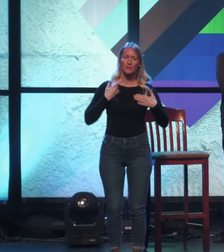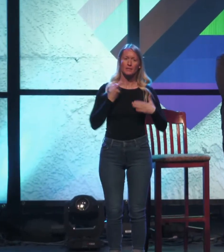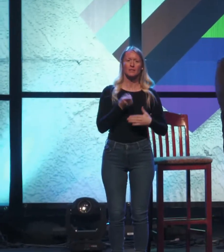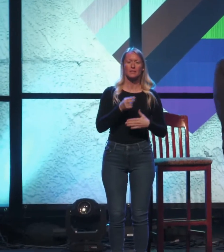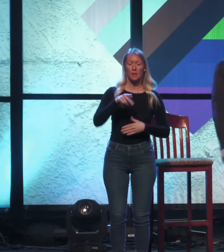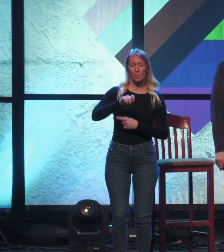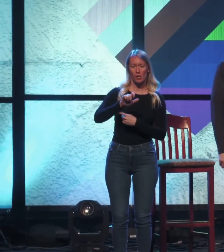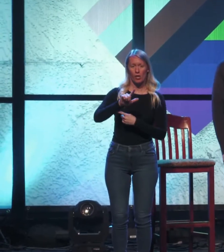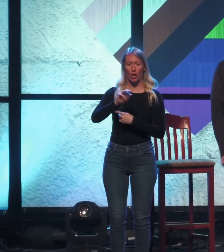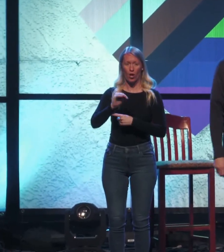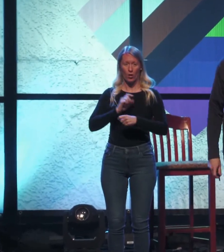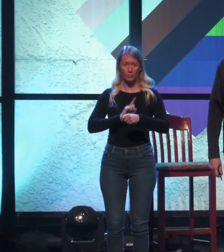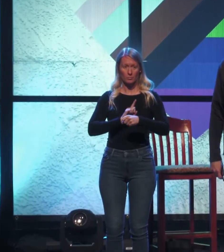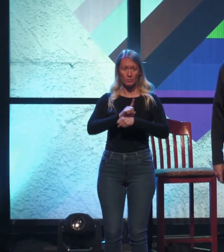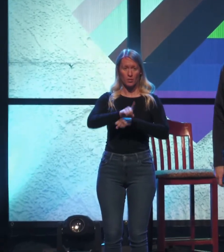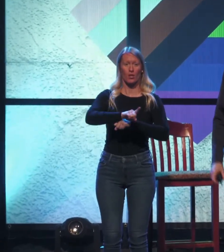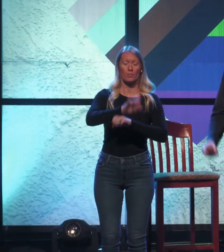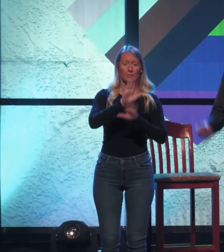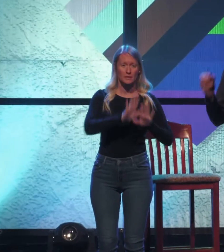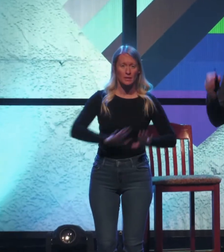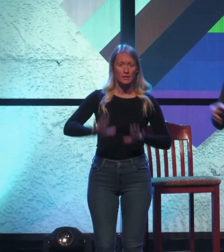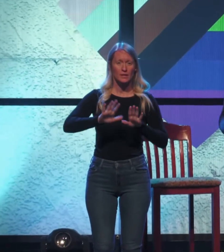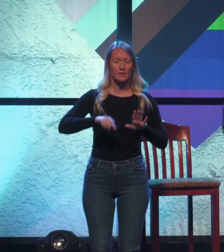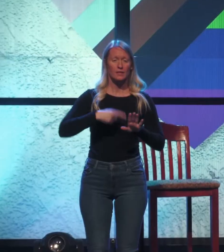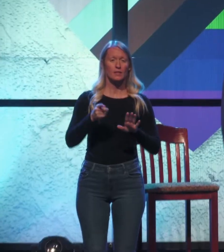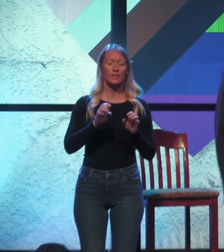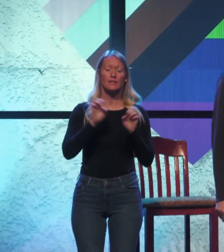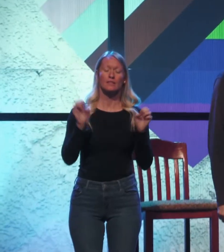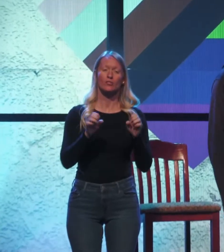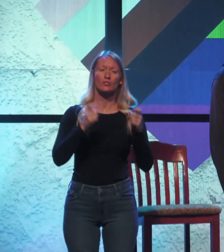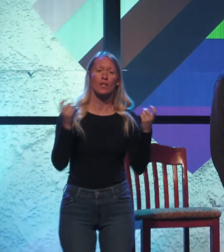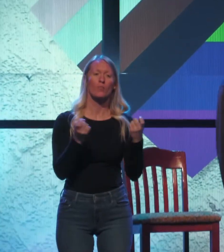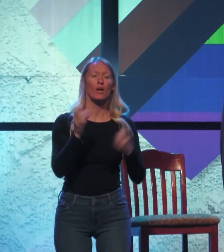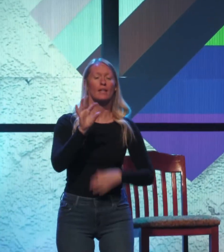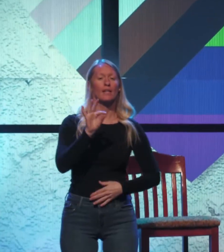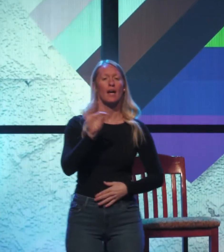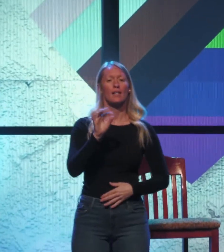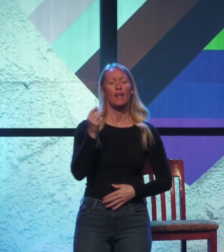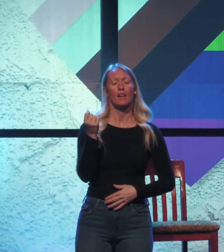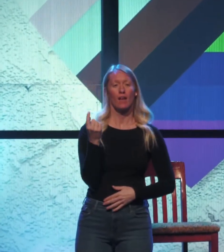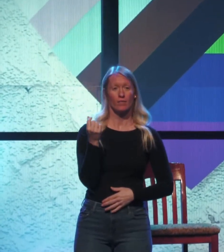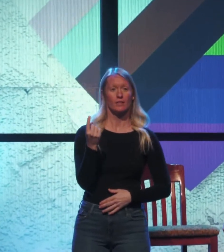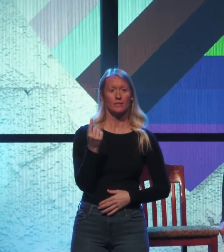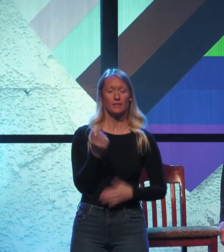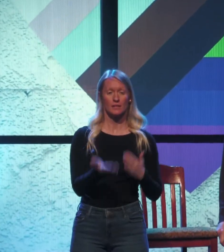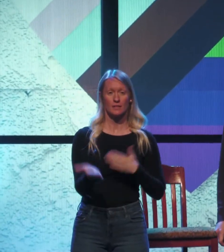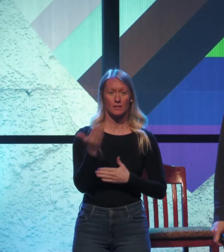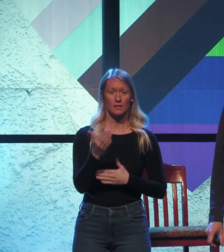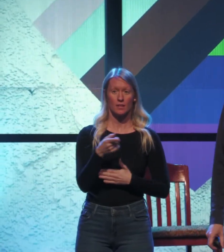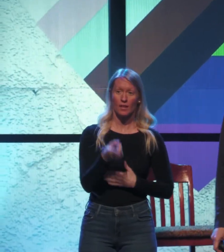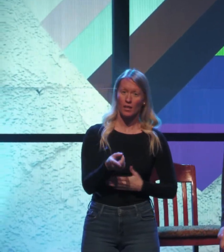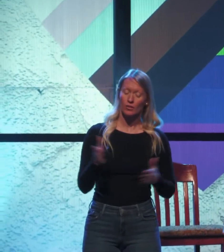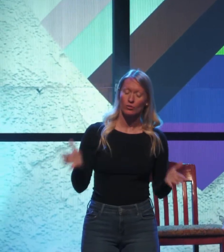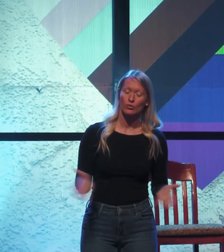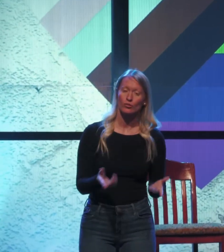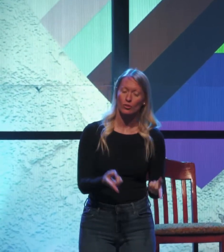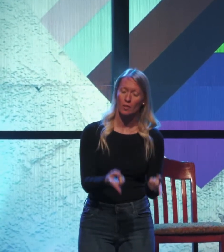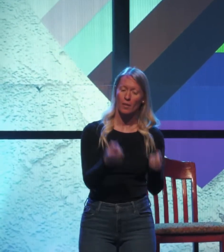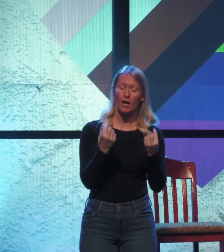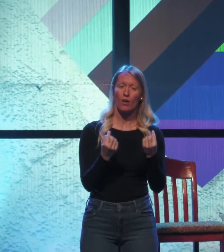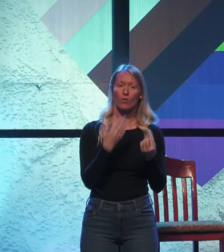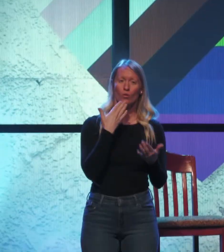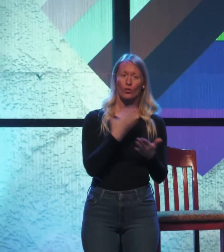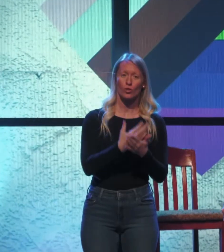to celebrate Easter 9 and 11. I would encourage you to come out for Good Friday if you can. I don't think we can fully appreciate Sunday until